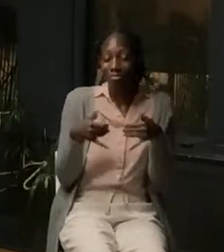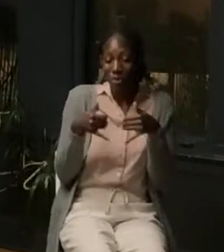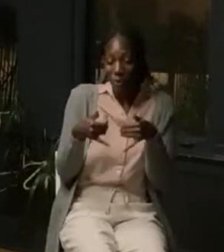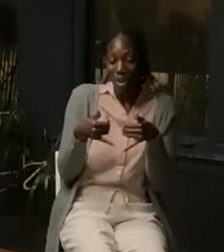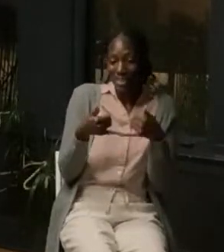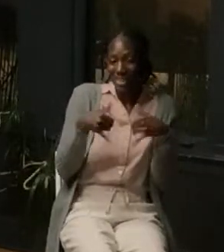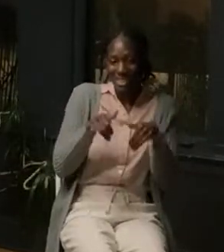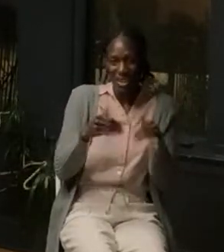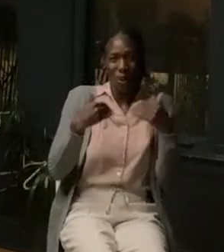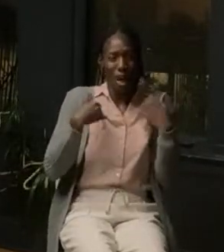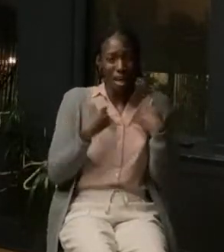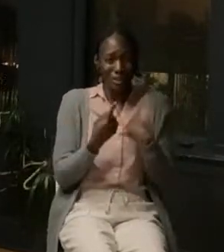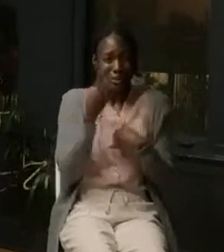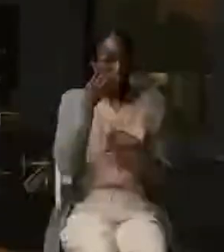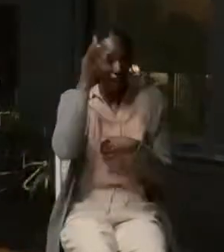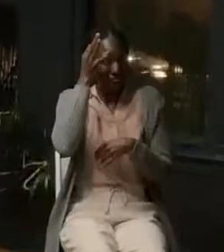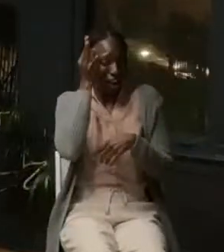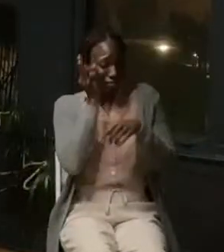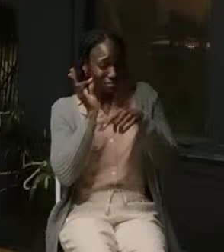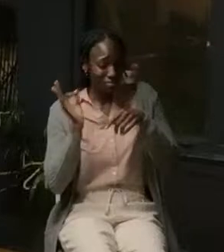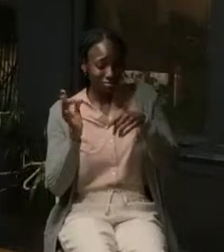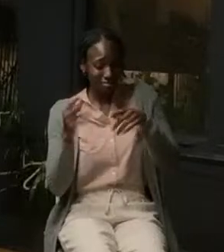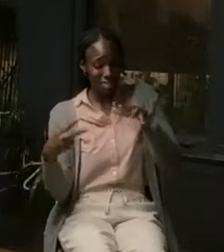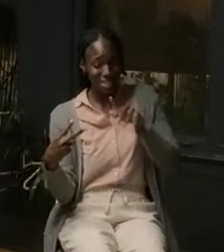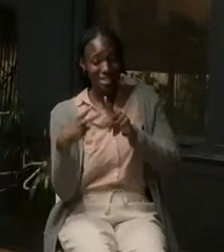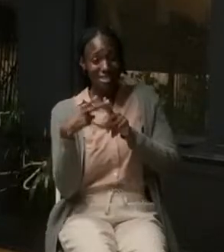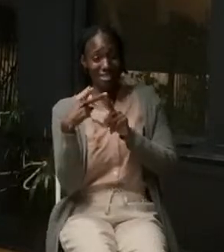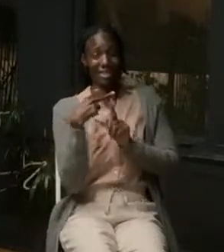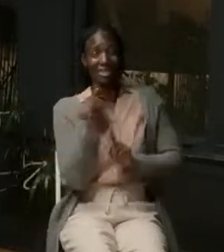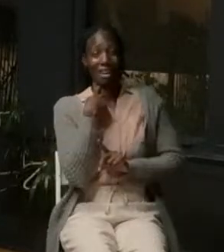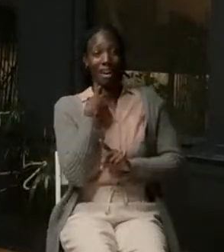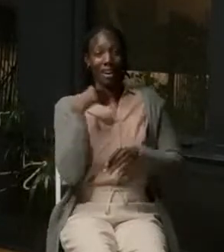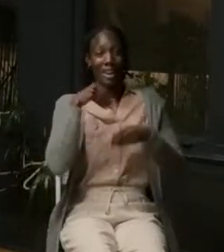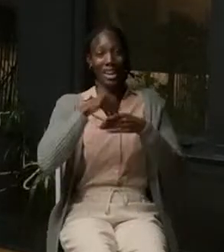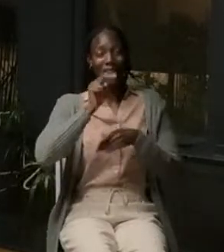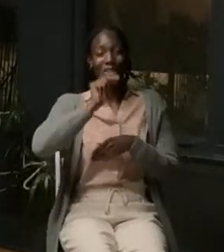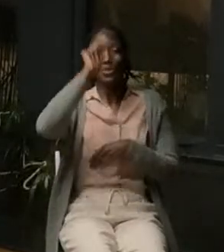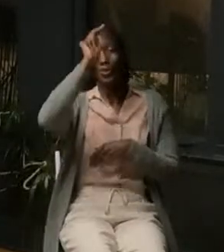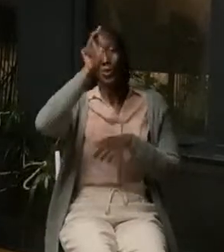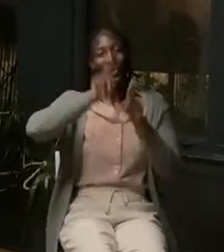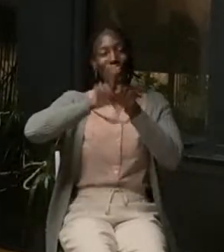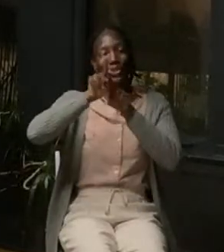hair stuck to its North Star.